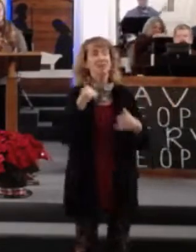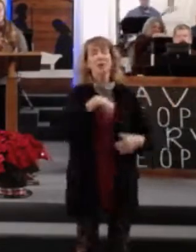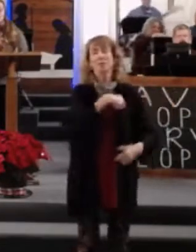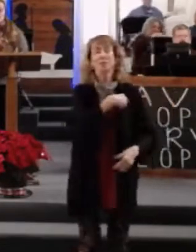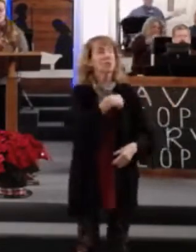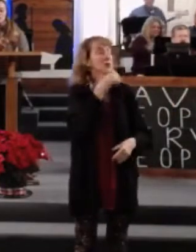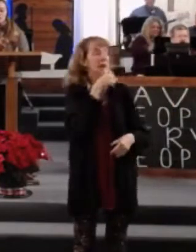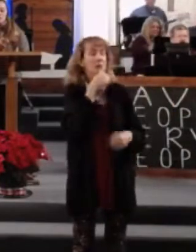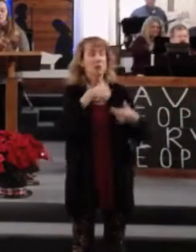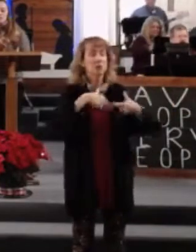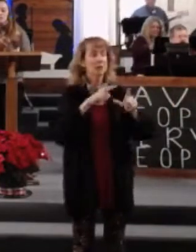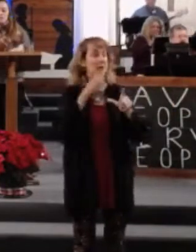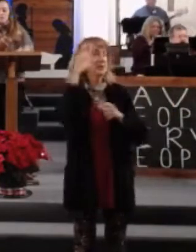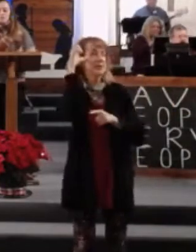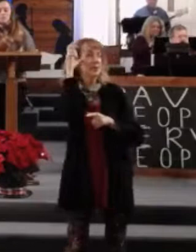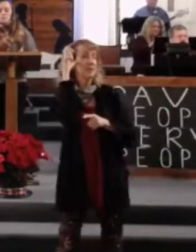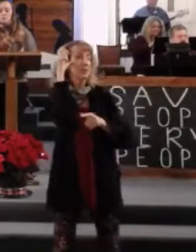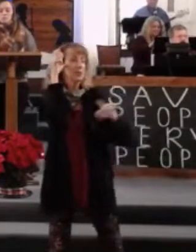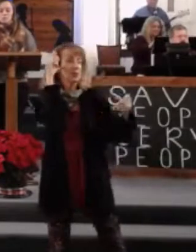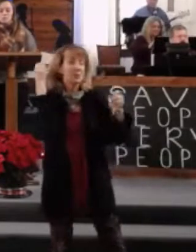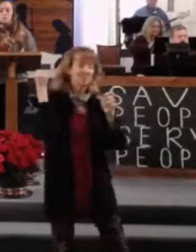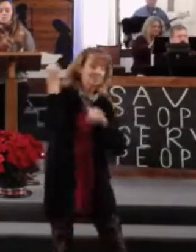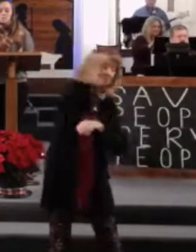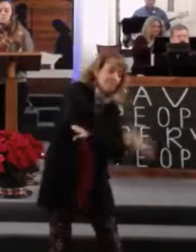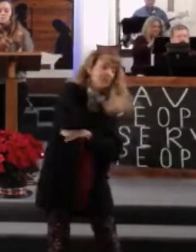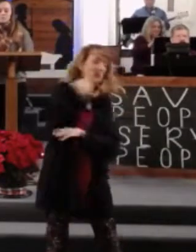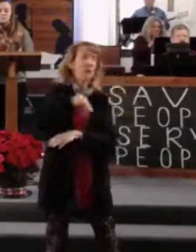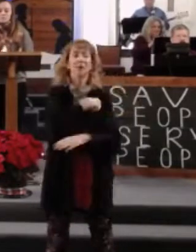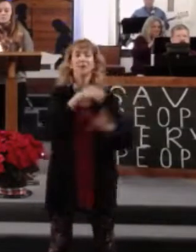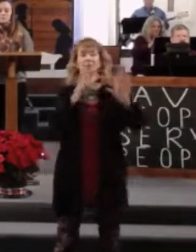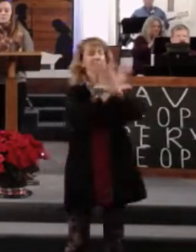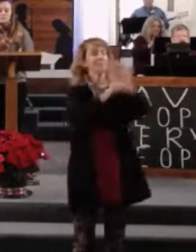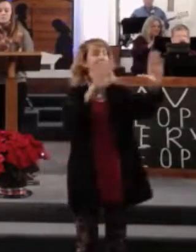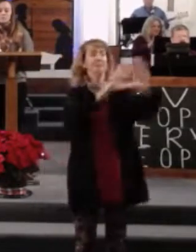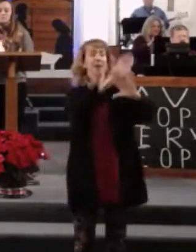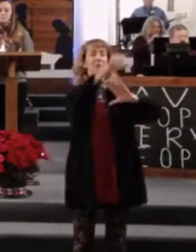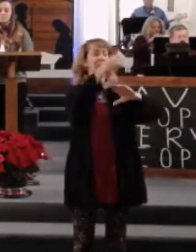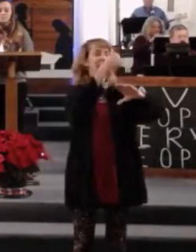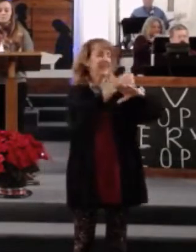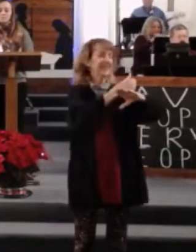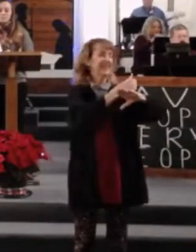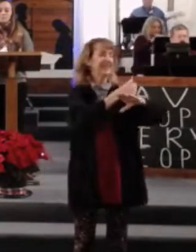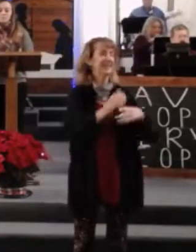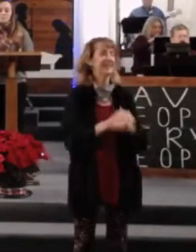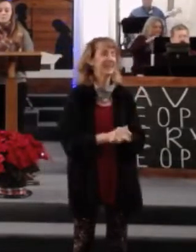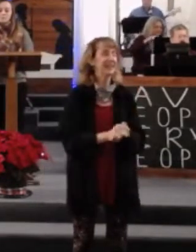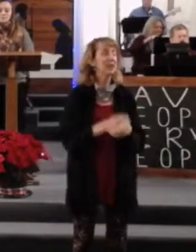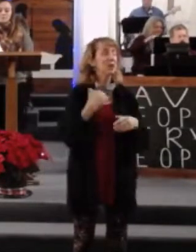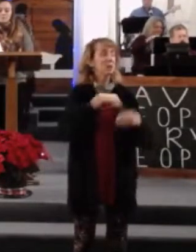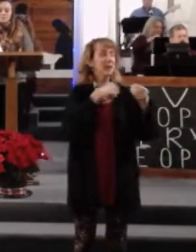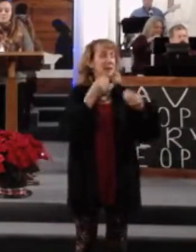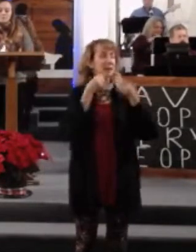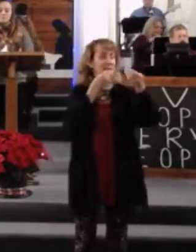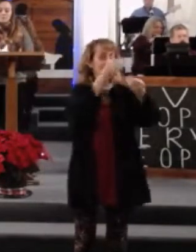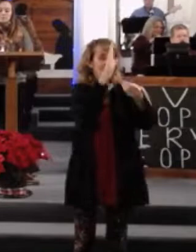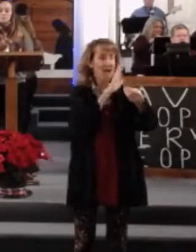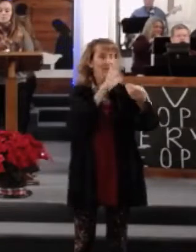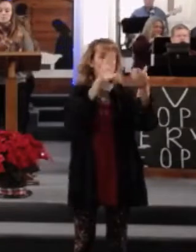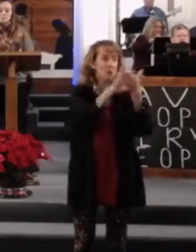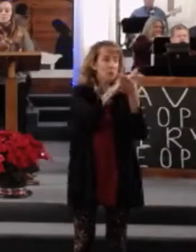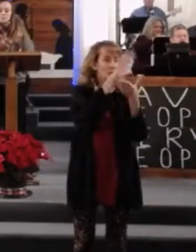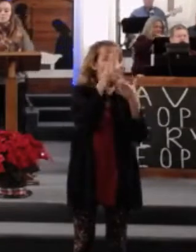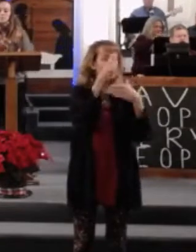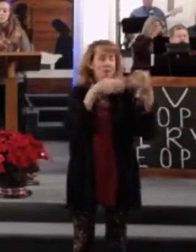give him the victory, and we're not going to give him the opportunity. Amen? Because it's just, we give God the glory, so no matter what